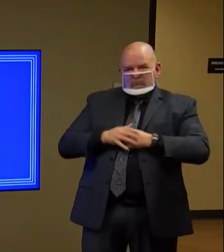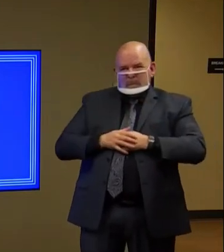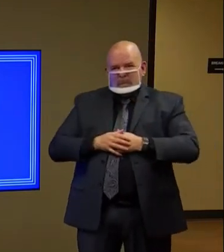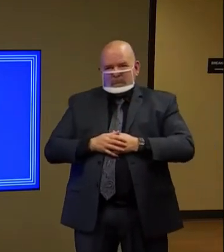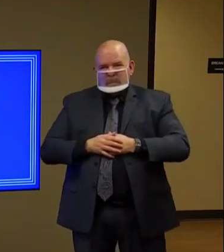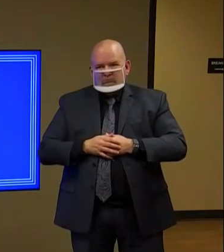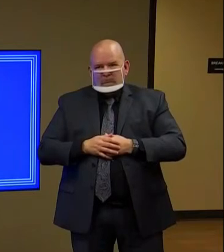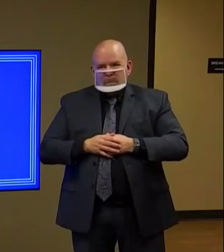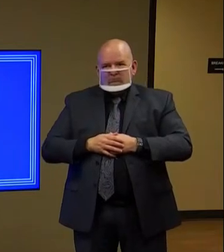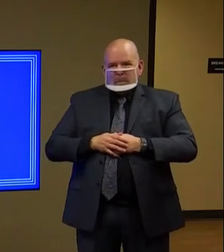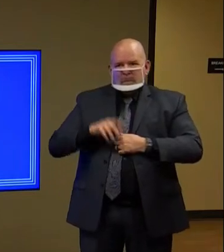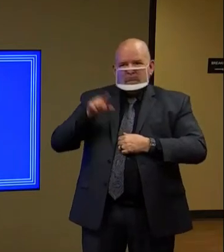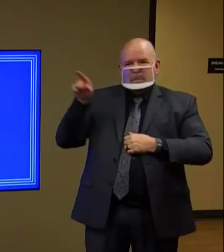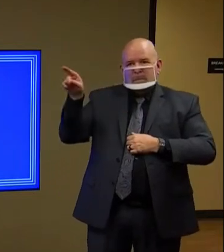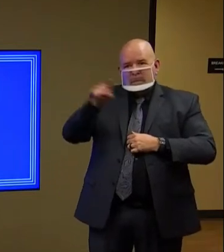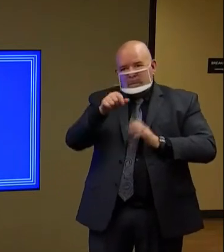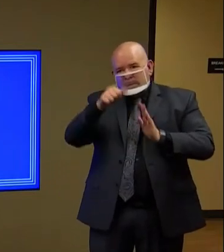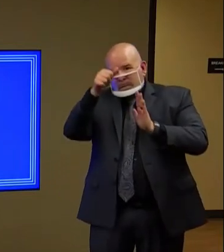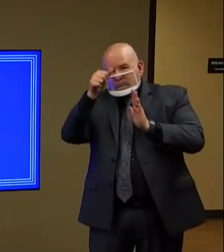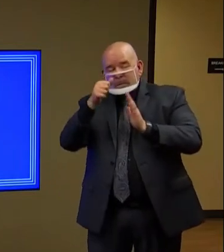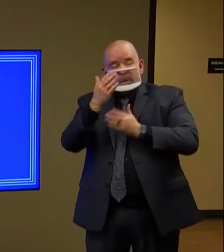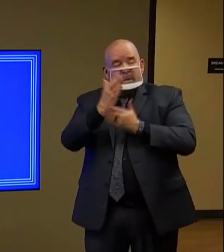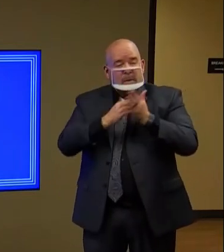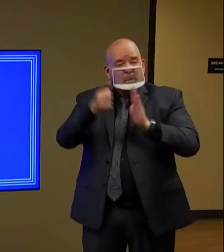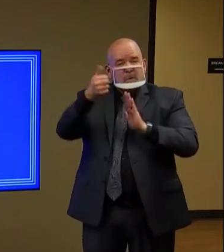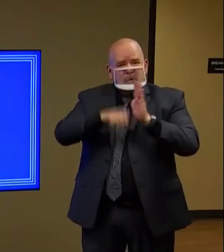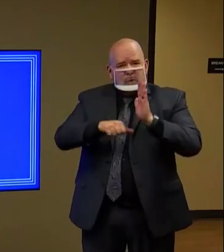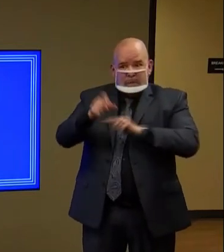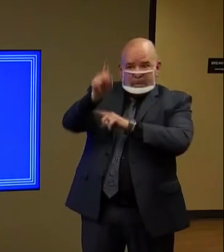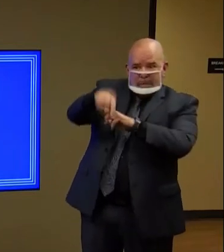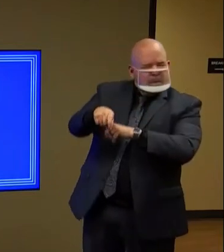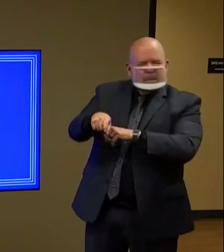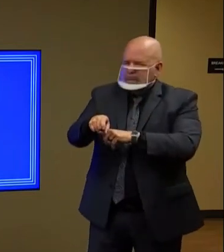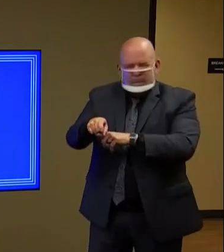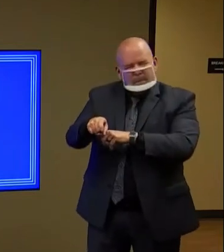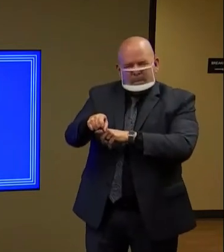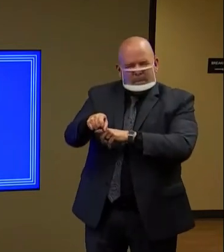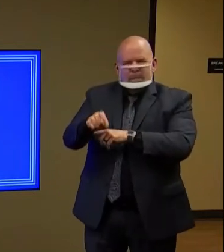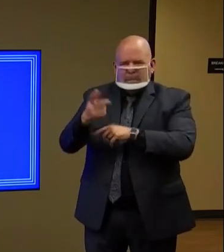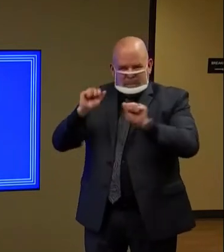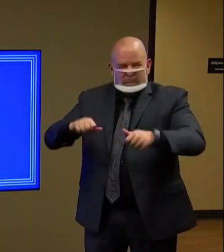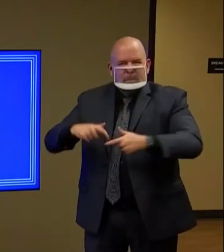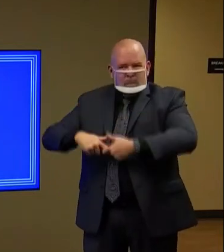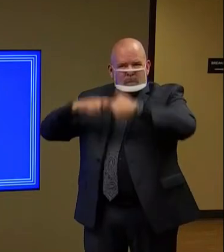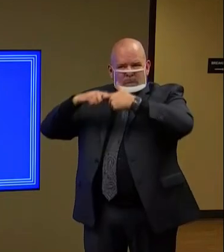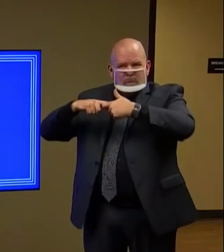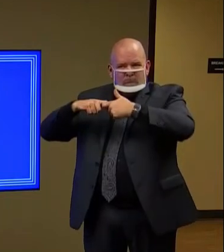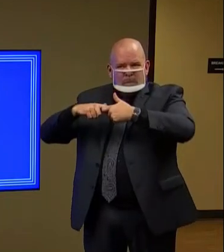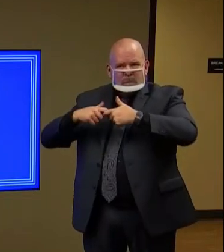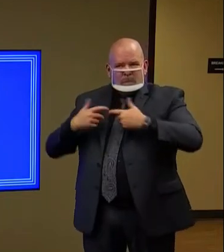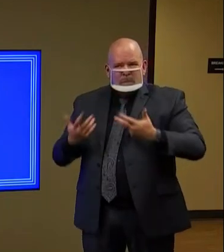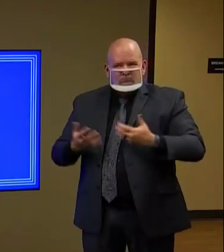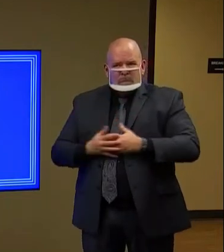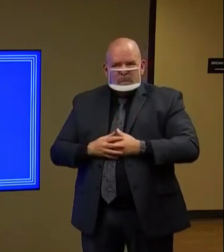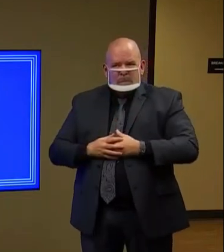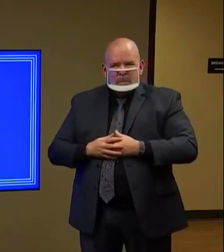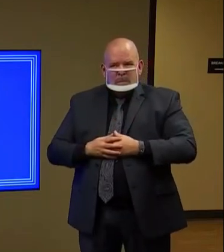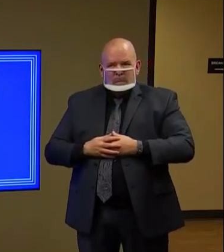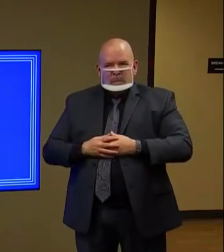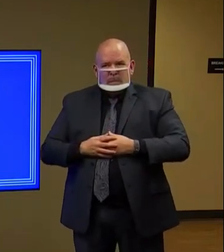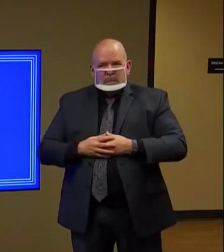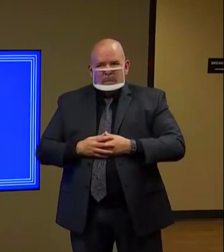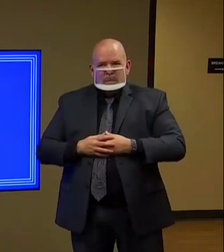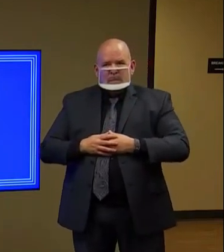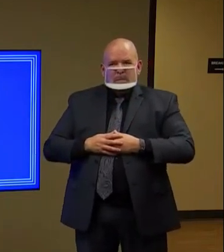do that again. And by the way, elective surgery includes cancer surgery and, horrible pain, back pain